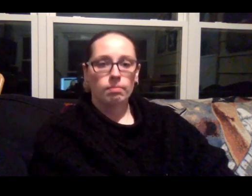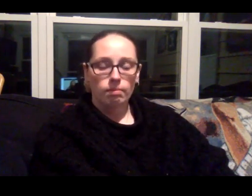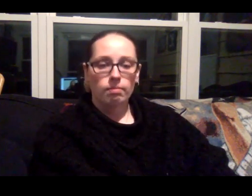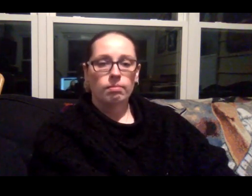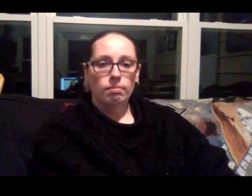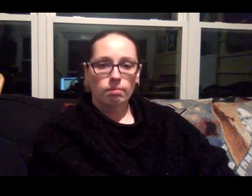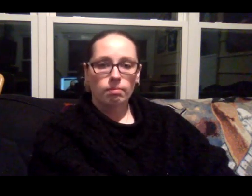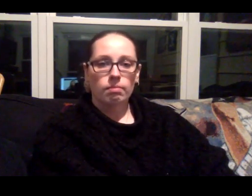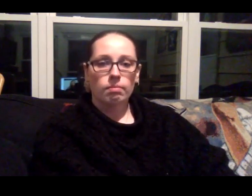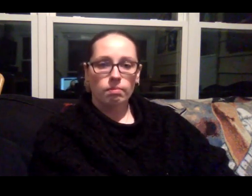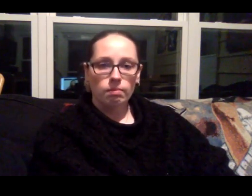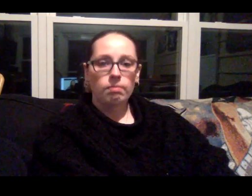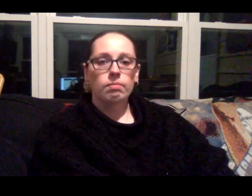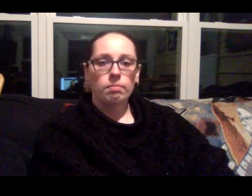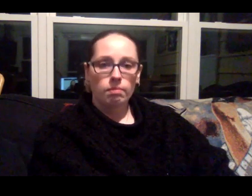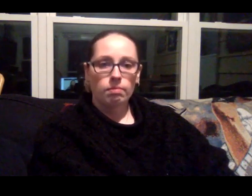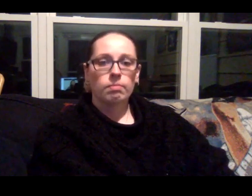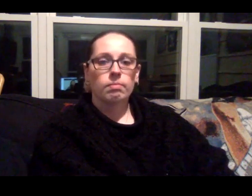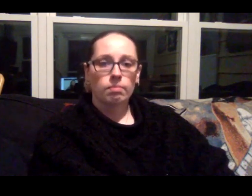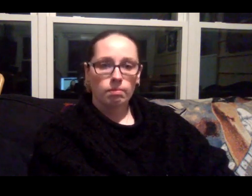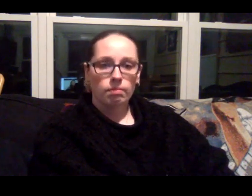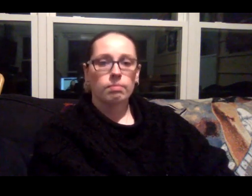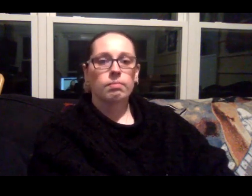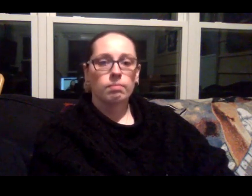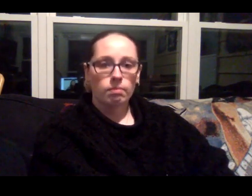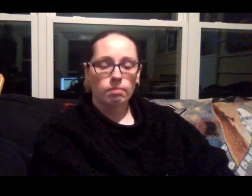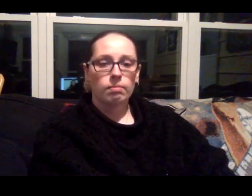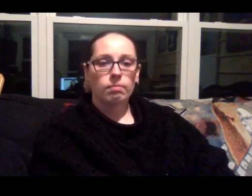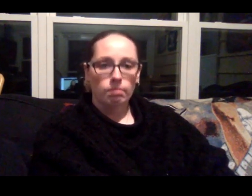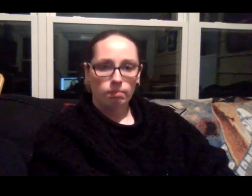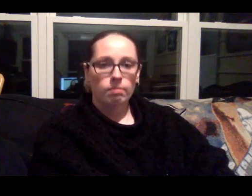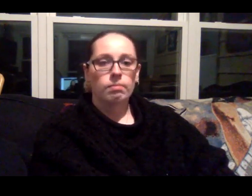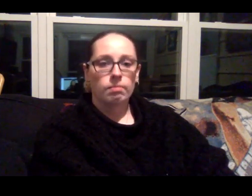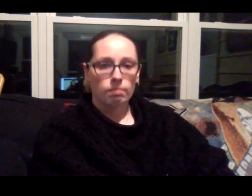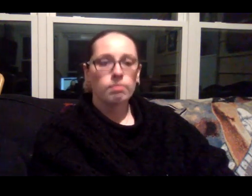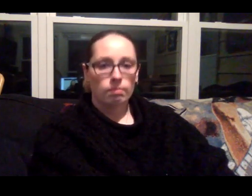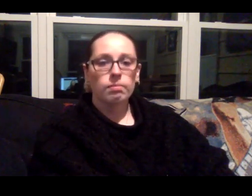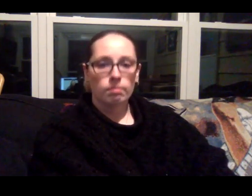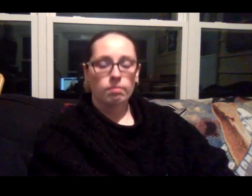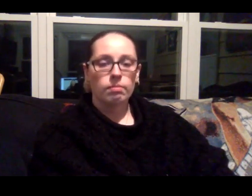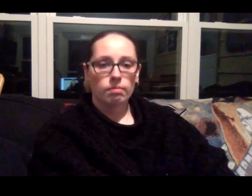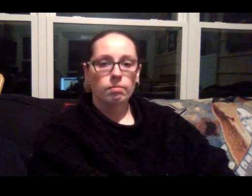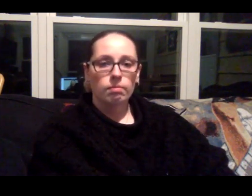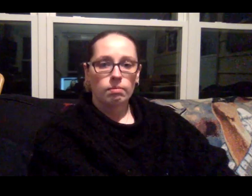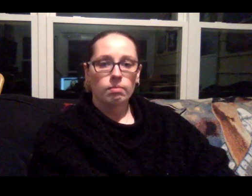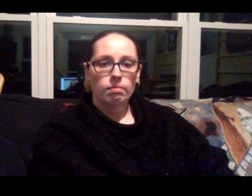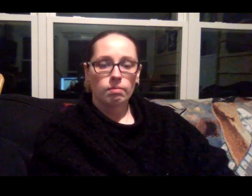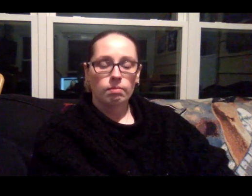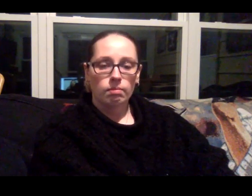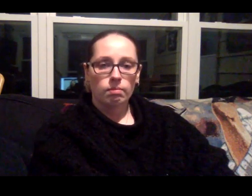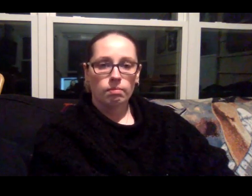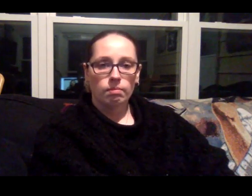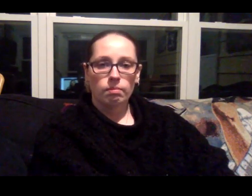language pathologist doing telehealth, it's exhausting. As you said, I wasn't trained in this. I've never done therapy this way. I can't say that